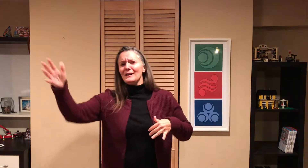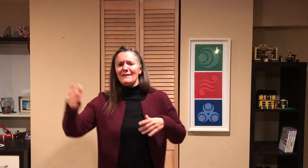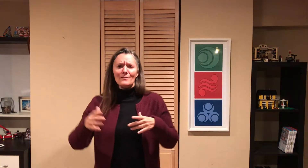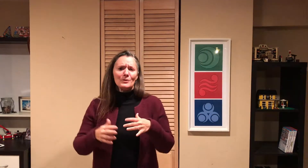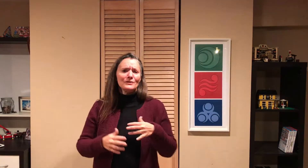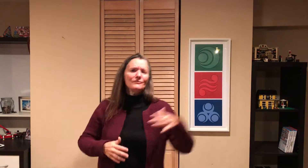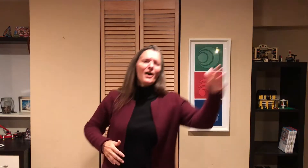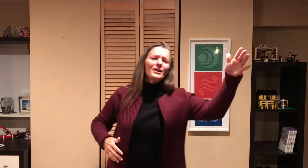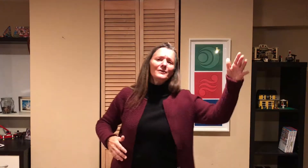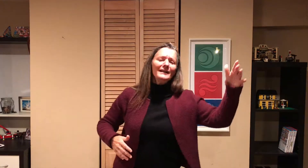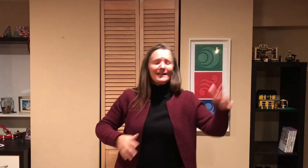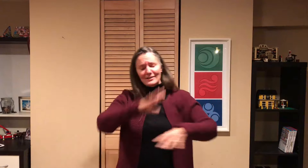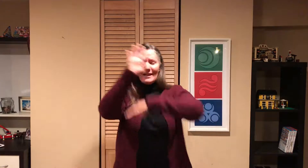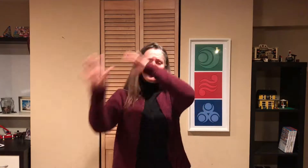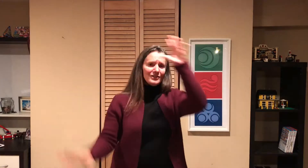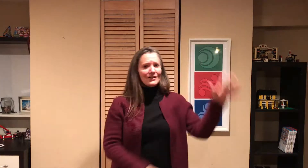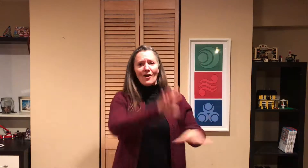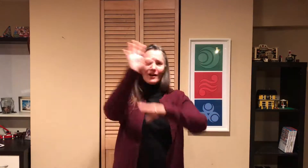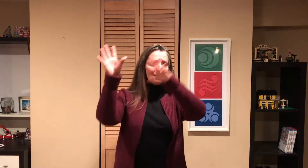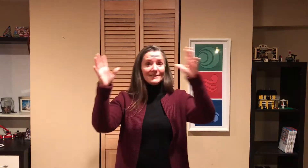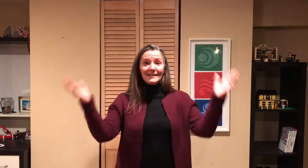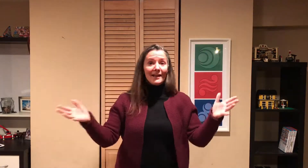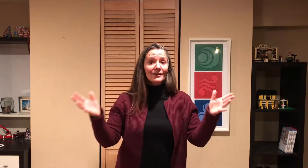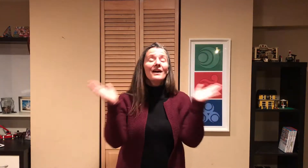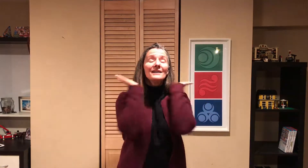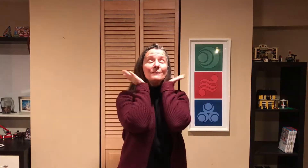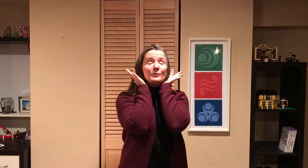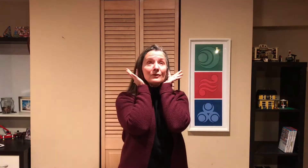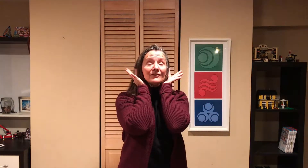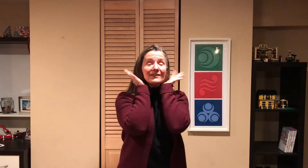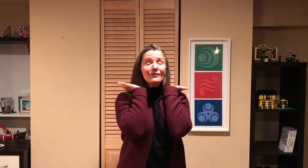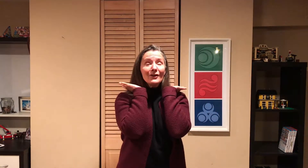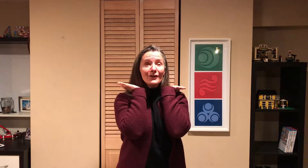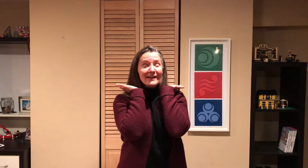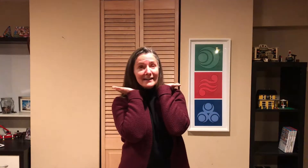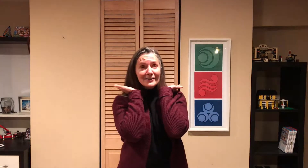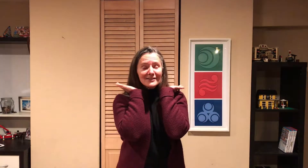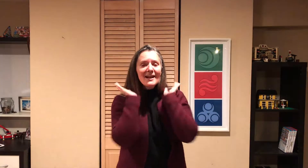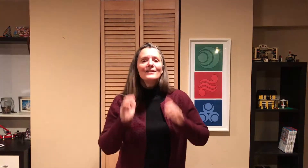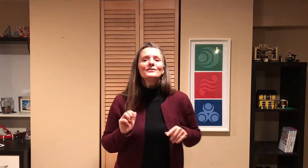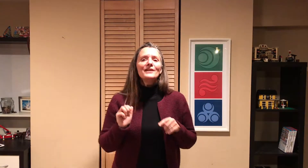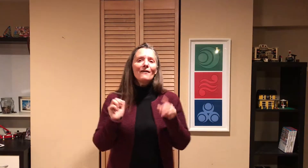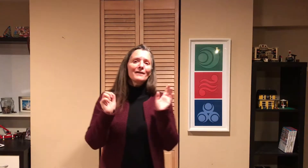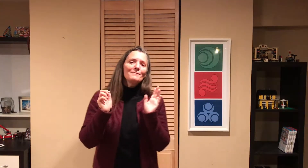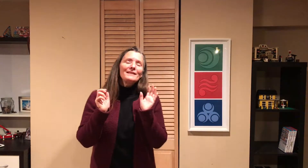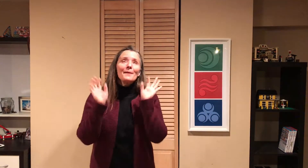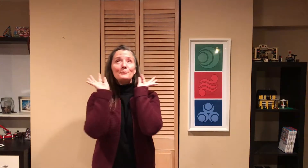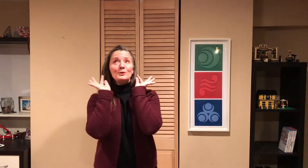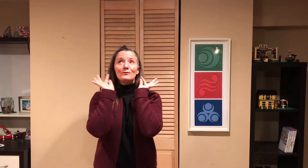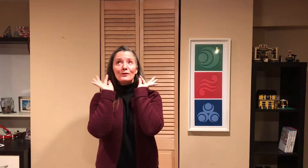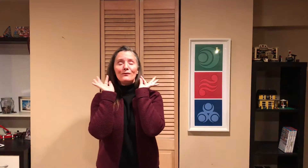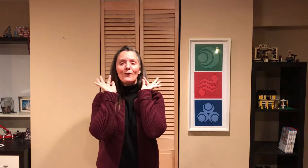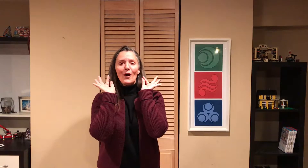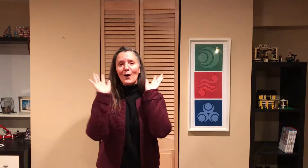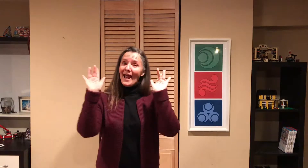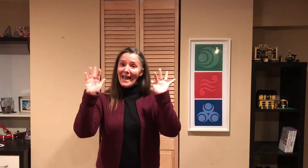and the other person following, and it just all comes together beautifully for your ears. So now we're going to make that beautiful for our